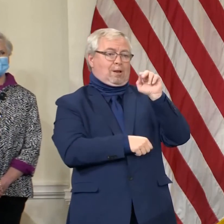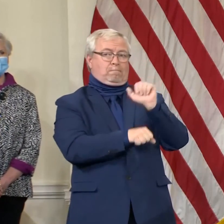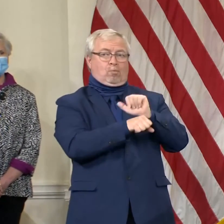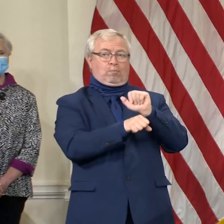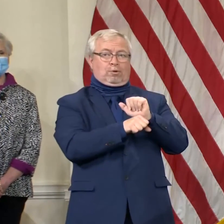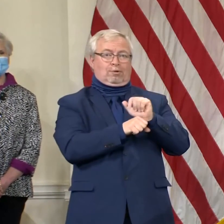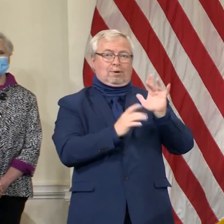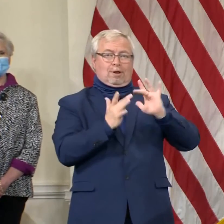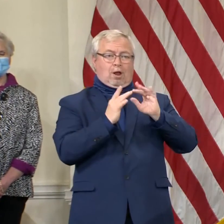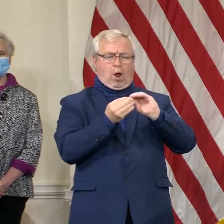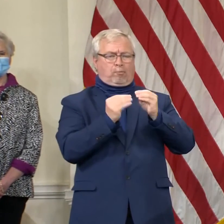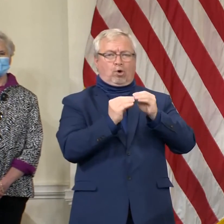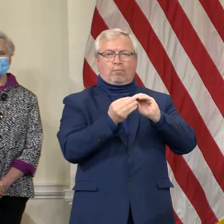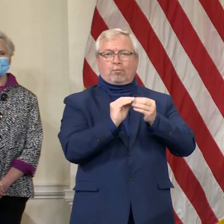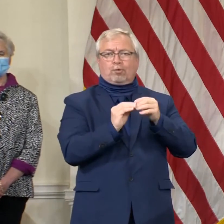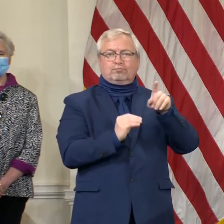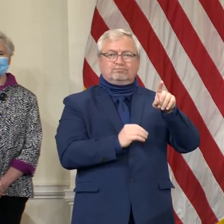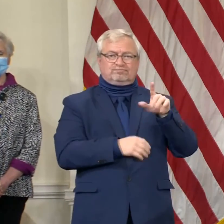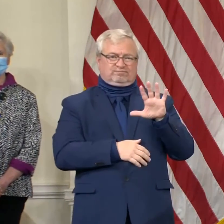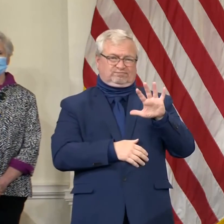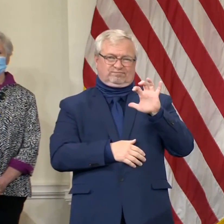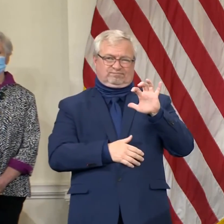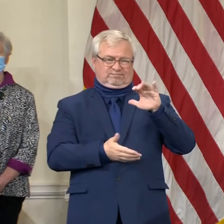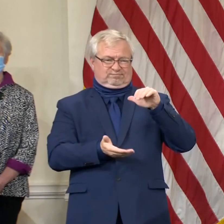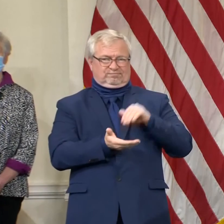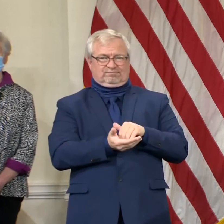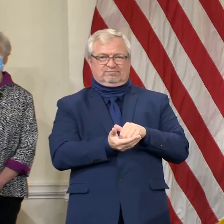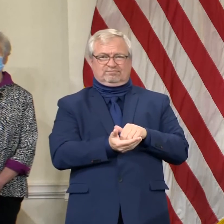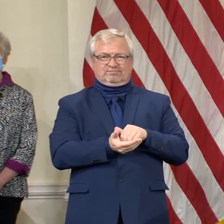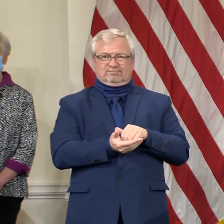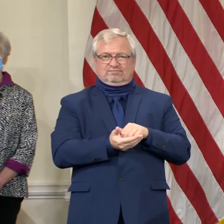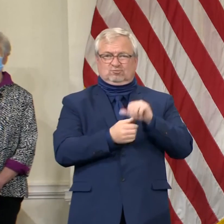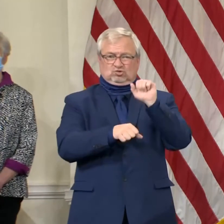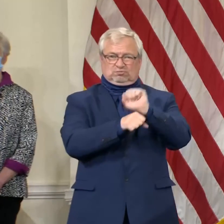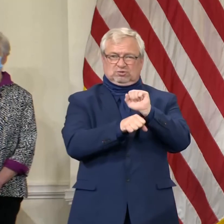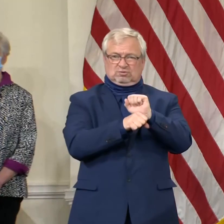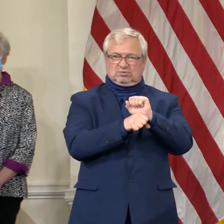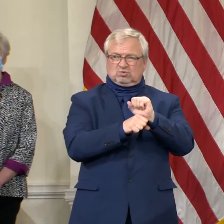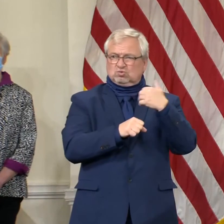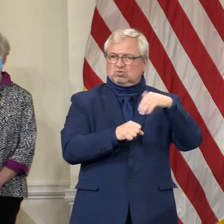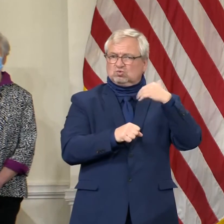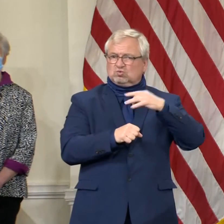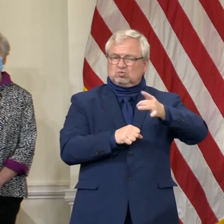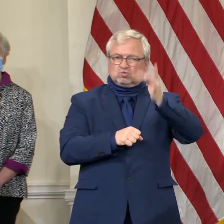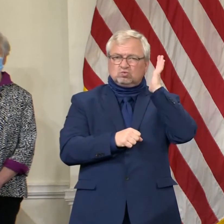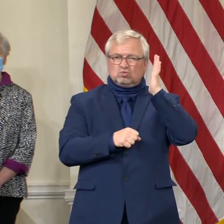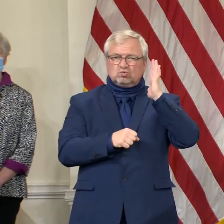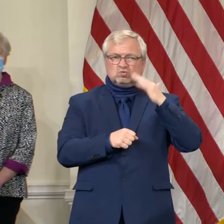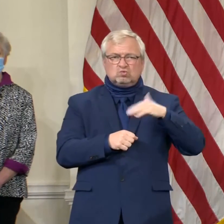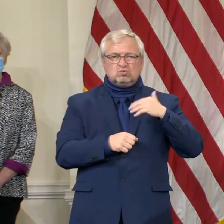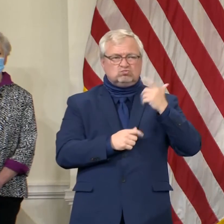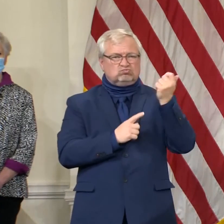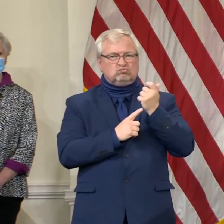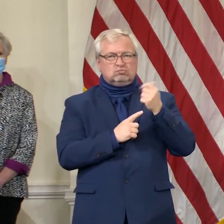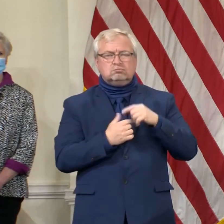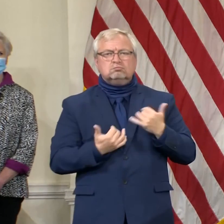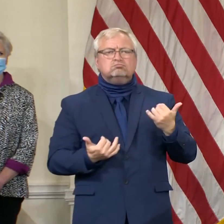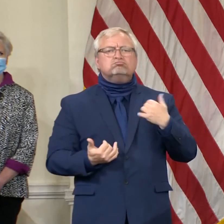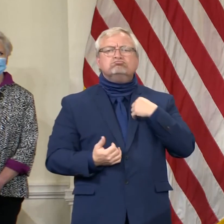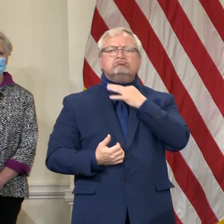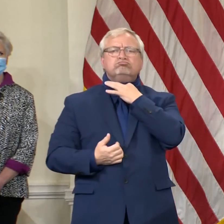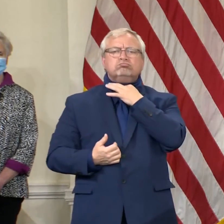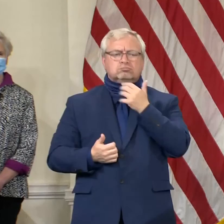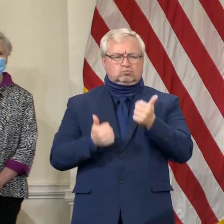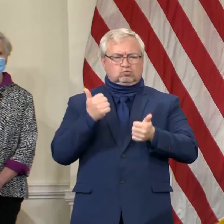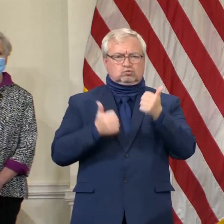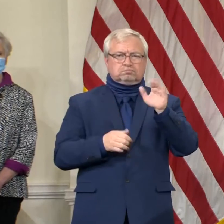far, does your administration, can you share with us what sectors have been hardest hit? What percentage